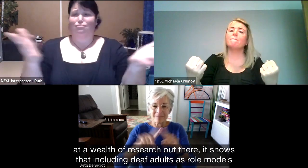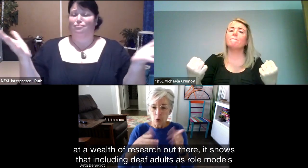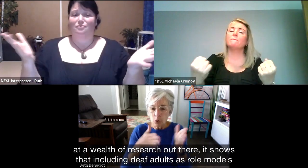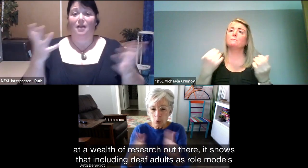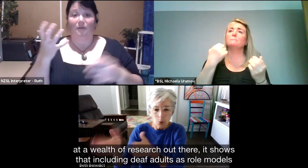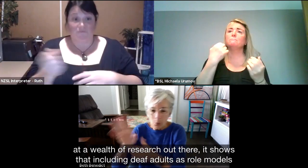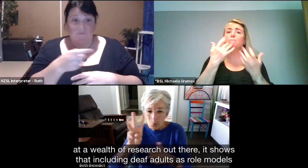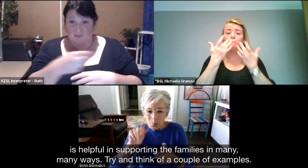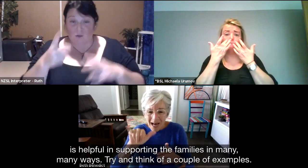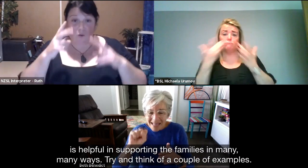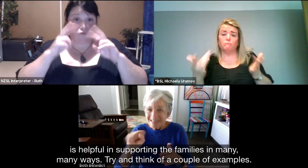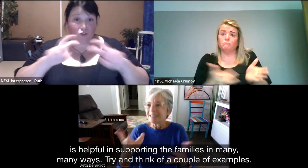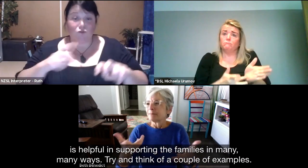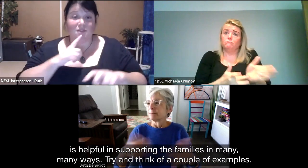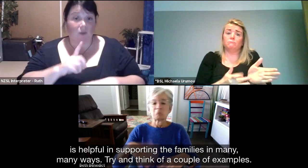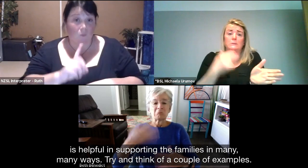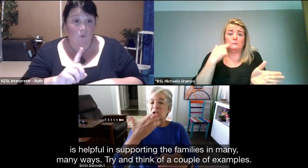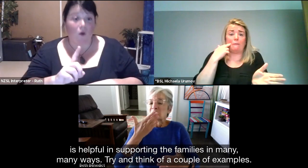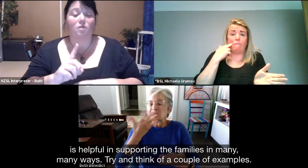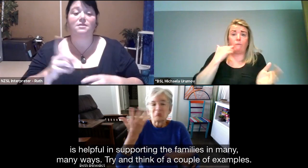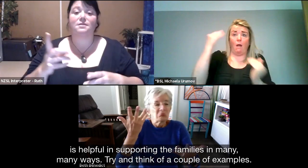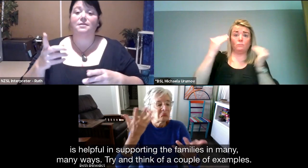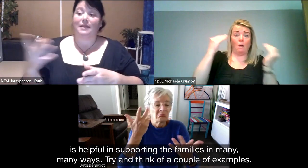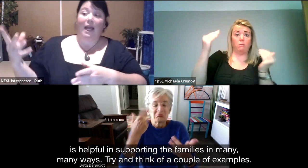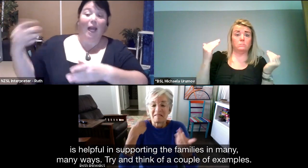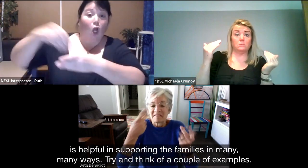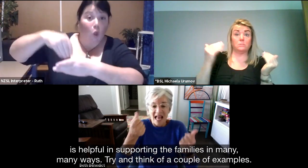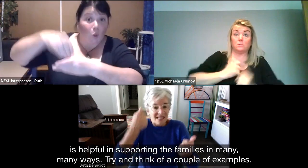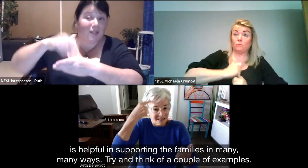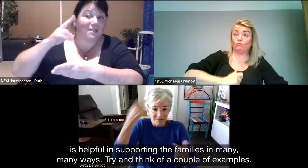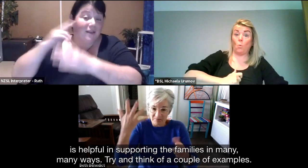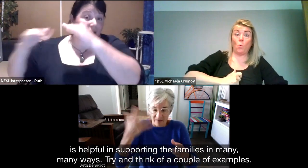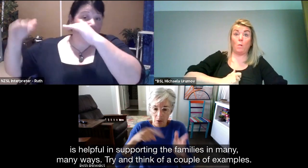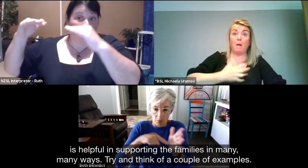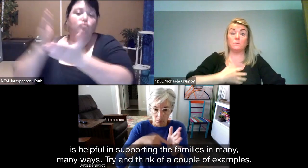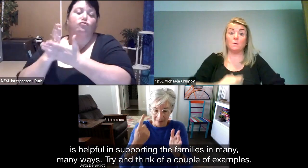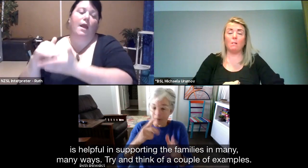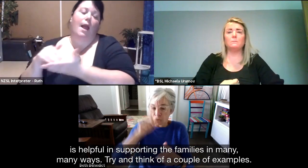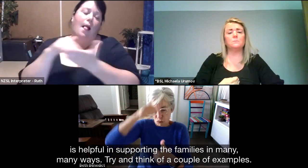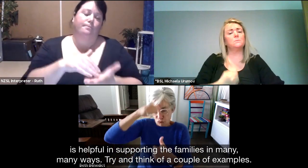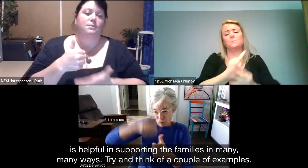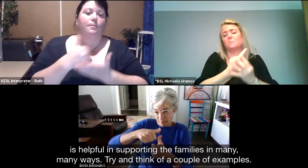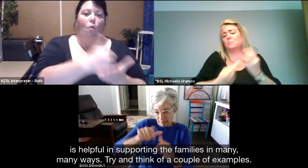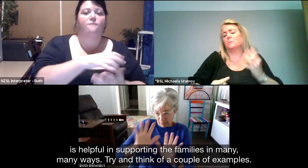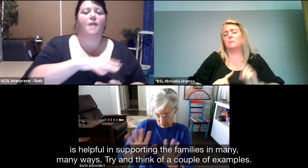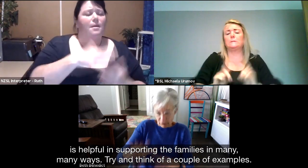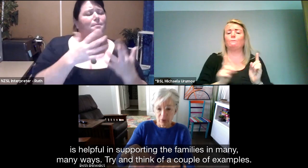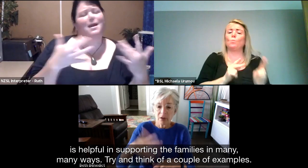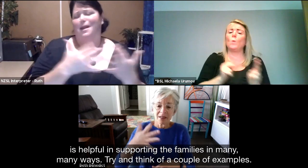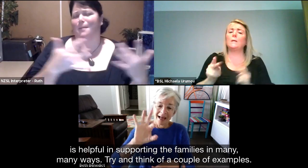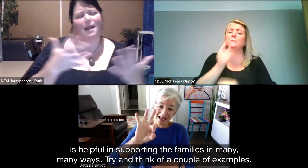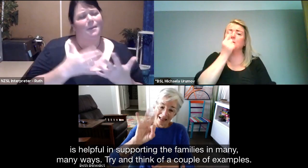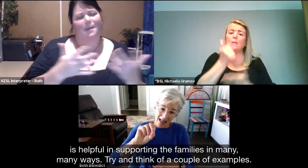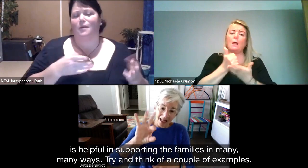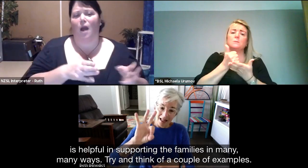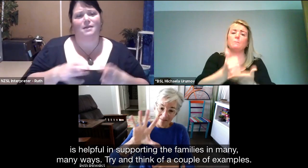adults as role models is helpful in supporting the families in many, many ways. I'm trying to